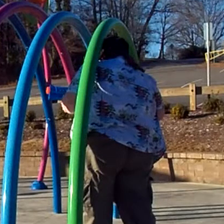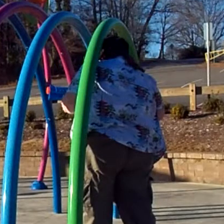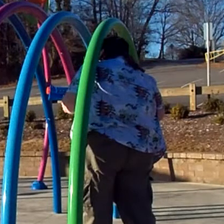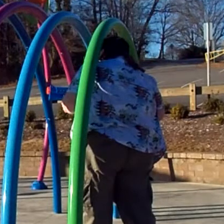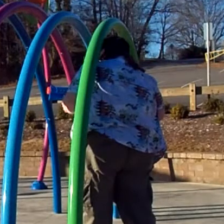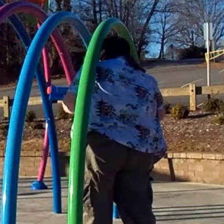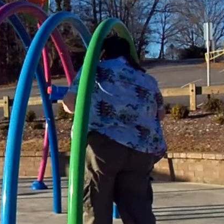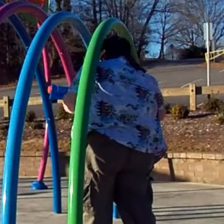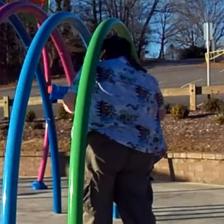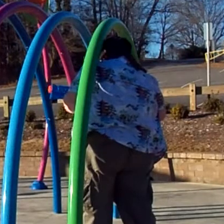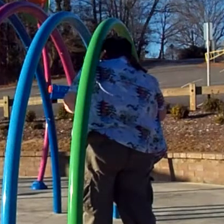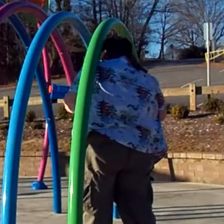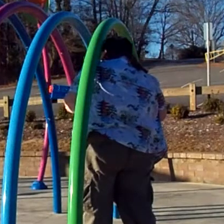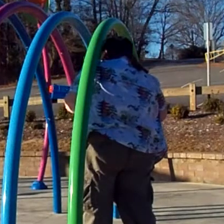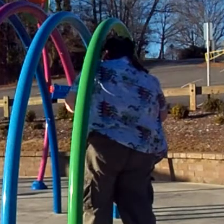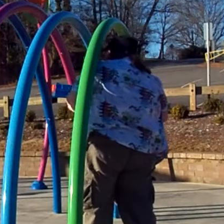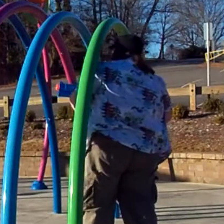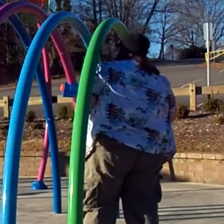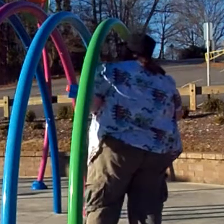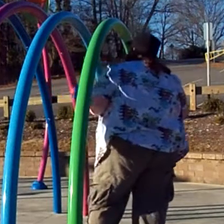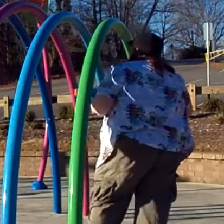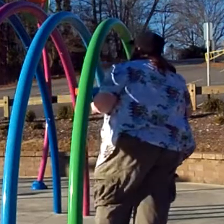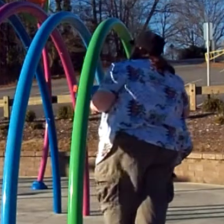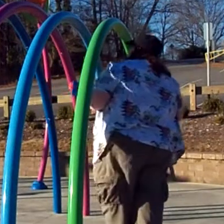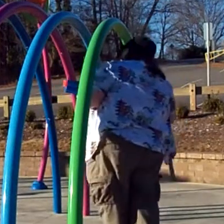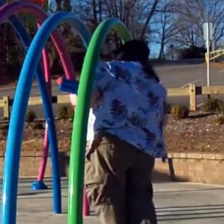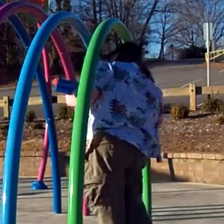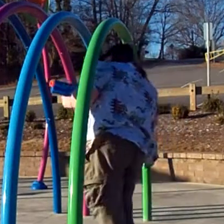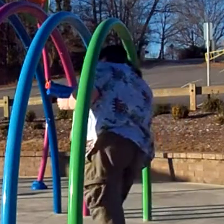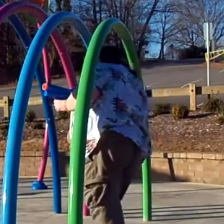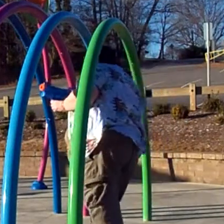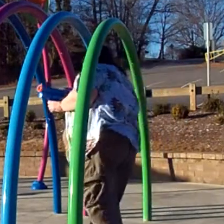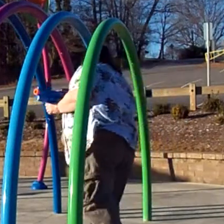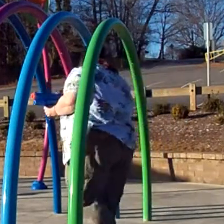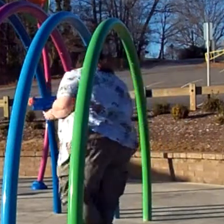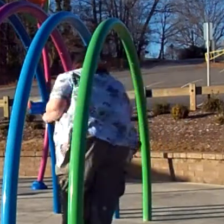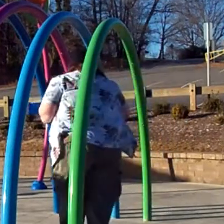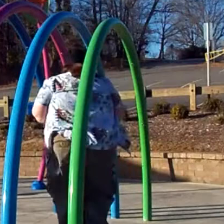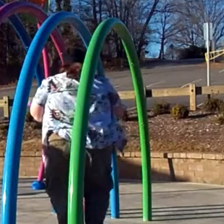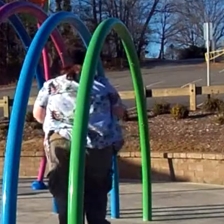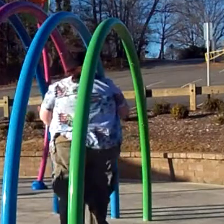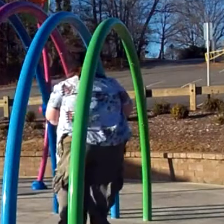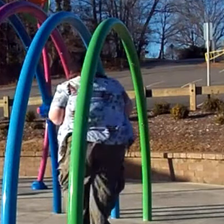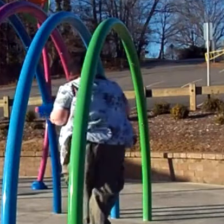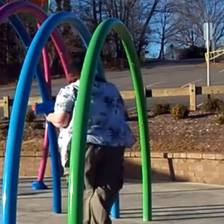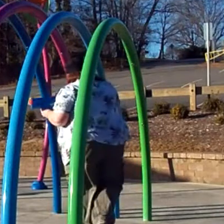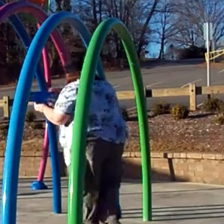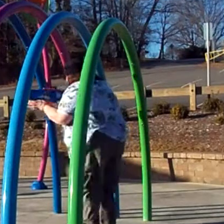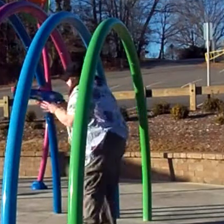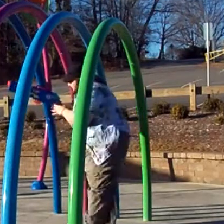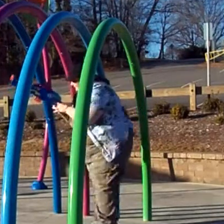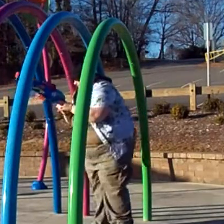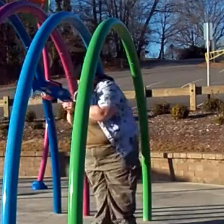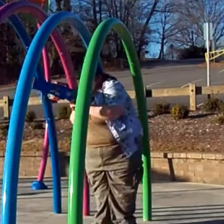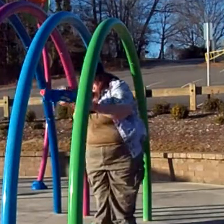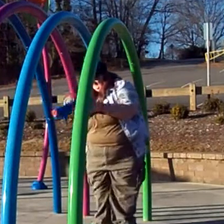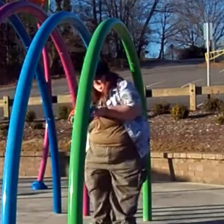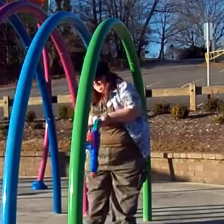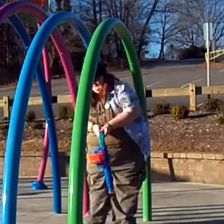Still can't tell it too well. I can see you, but I can't see you better. You want to try on that side where the shadows aren't so bad? I guess